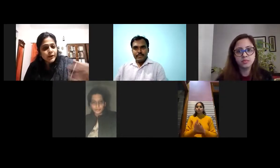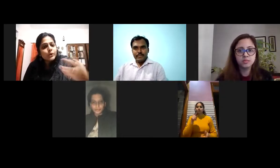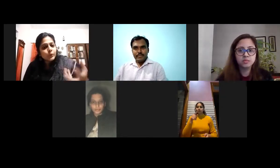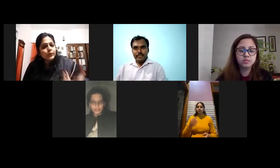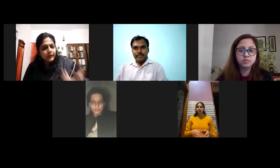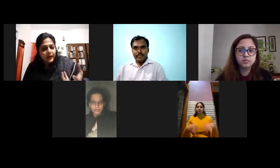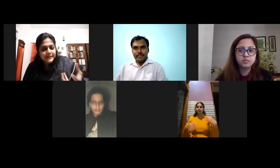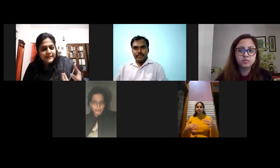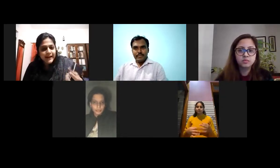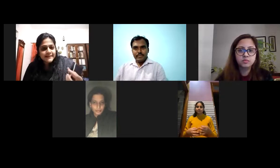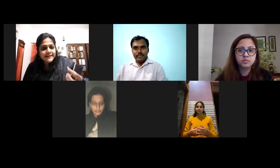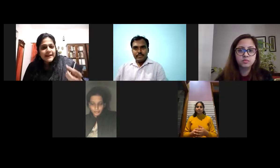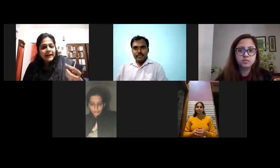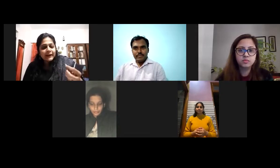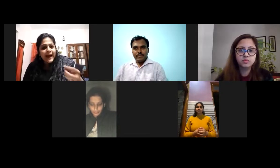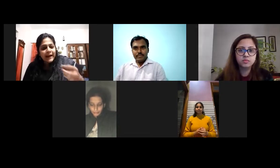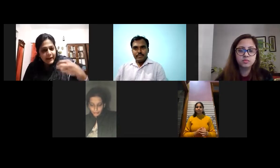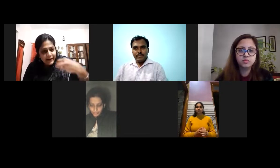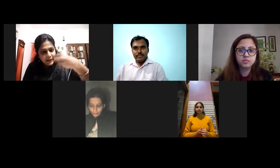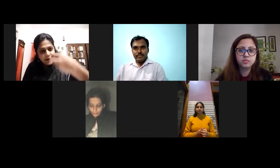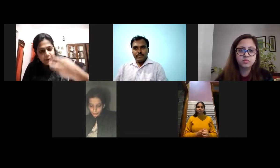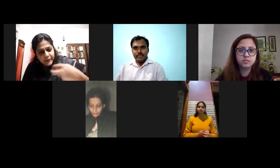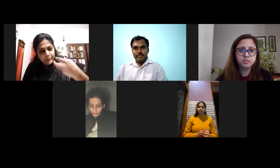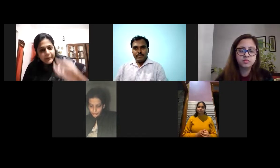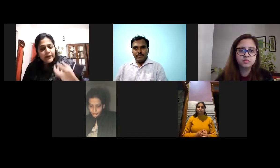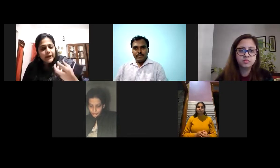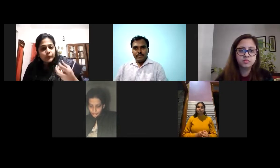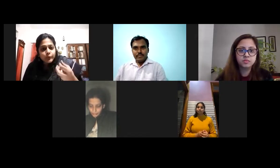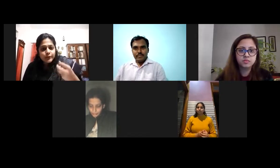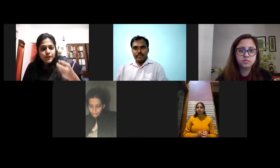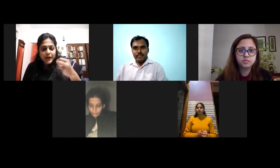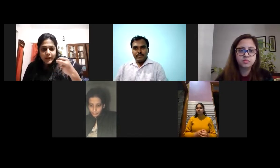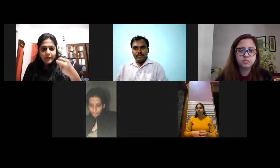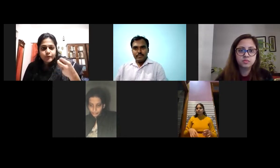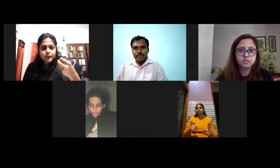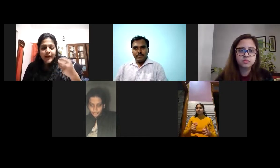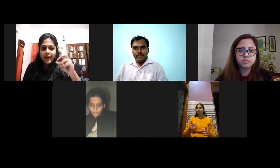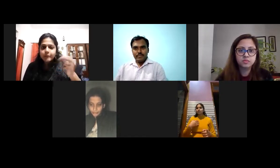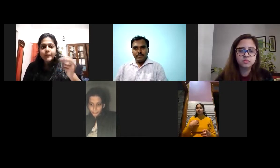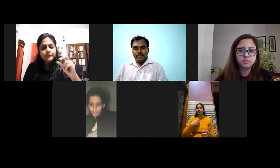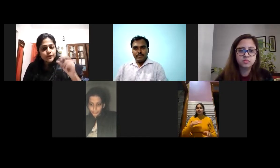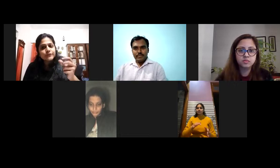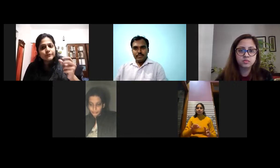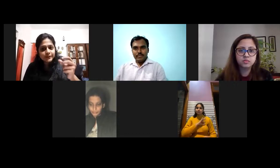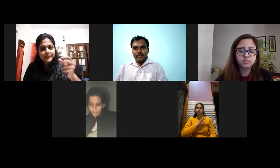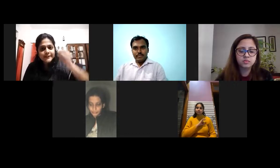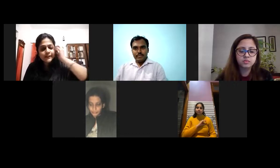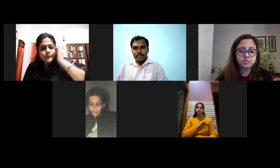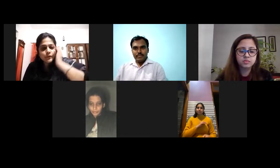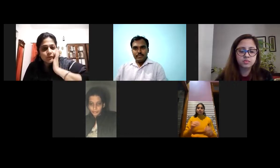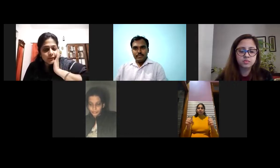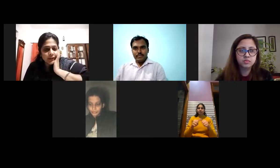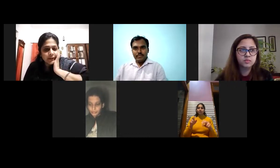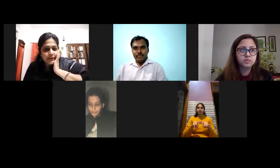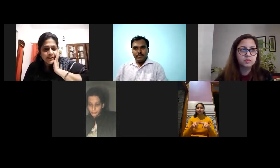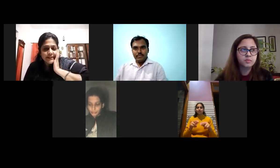at Gunter Grass as and a particular kind of way in which is allowing for an affirmative shift in terms